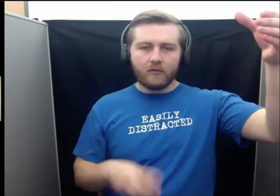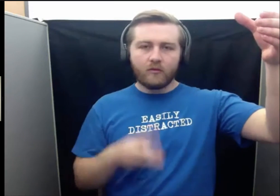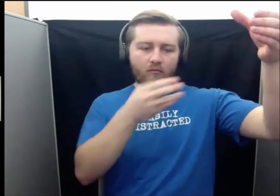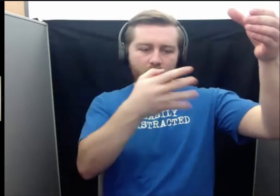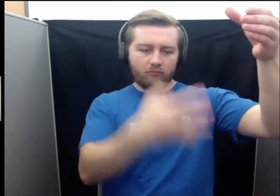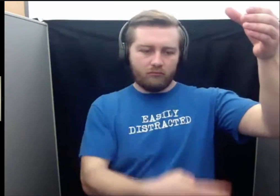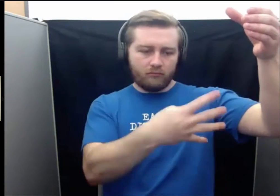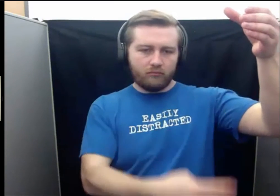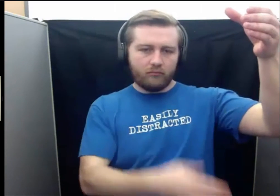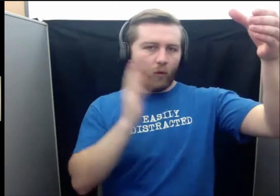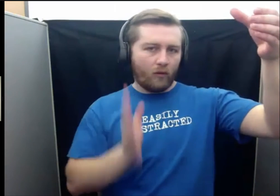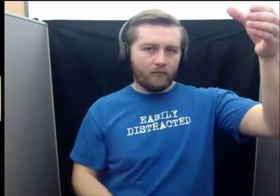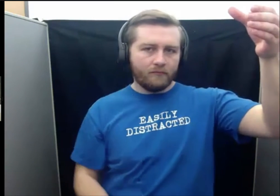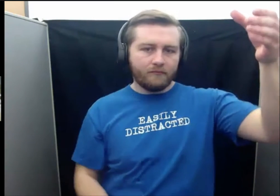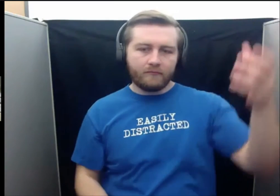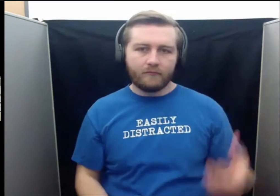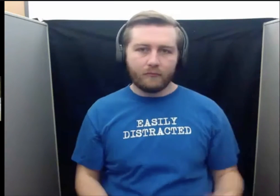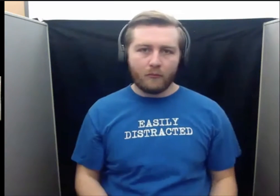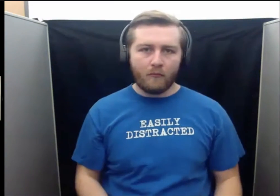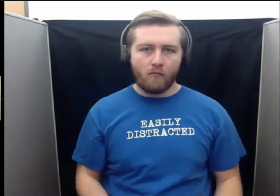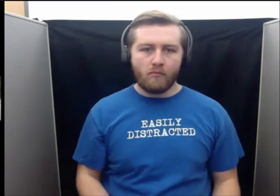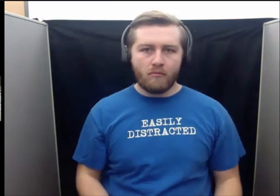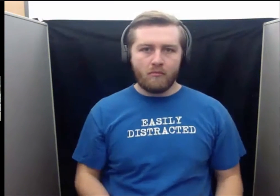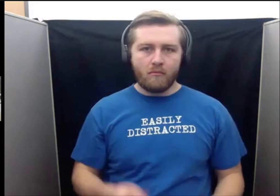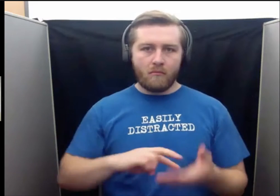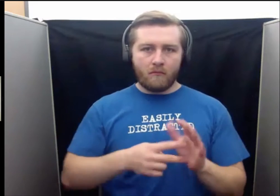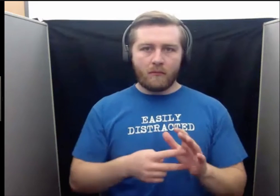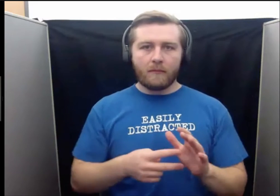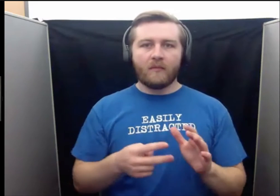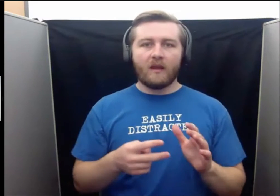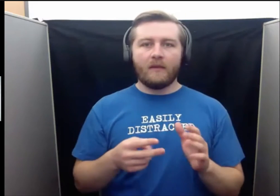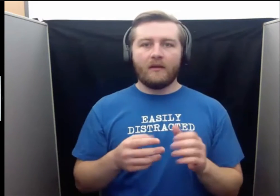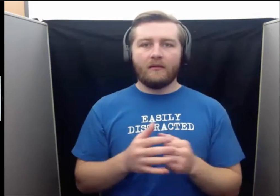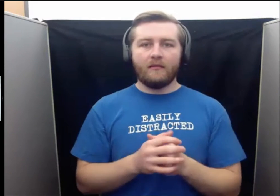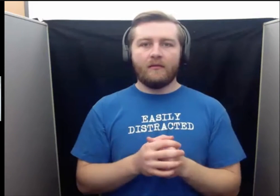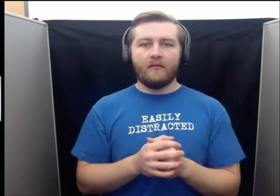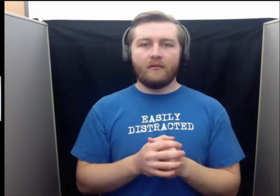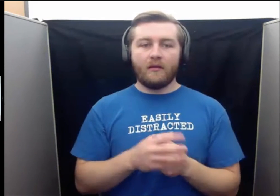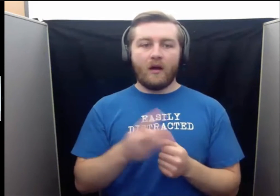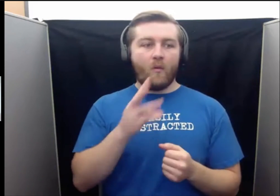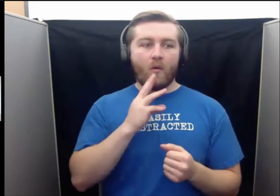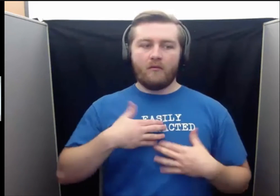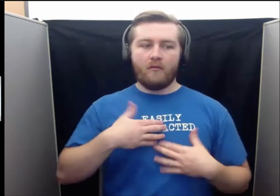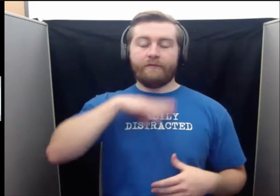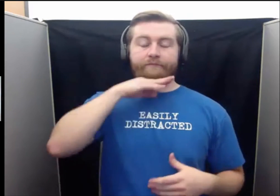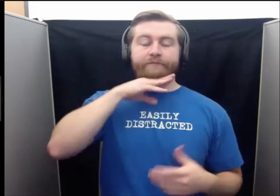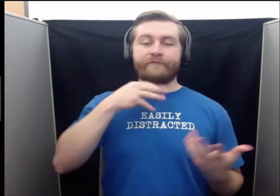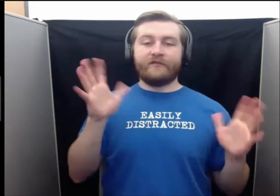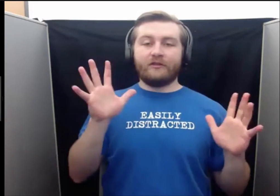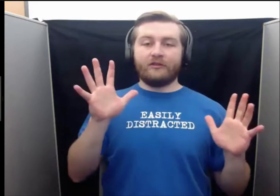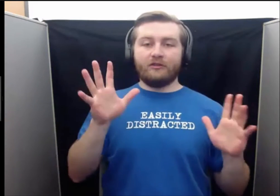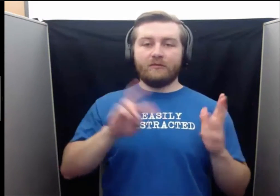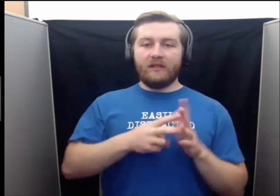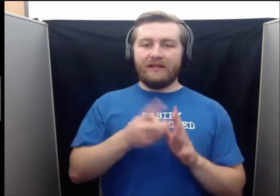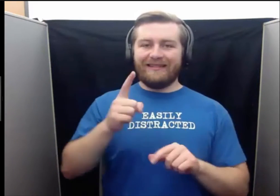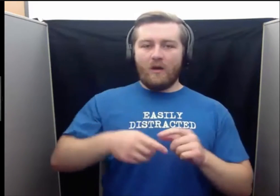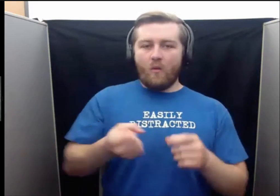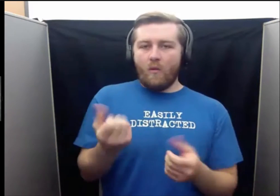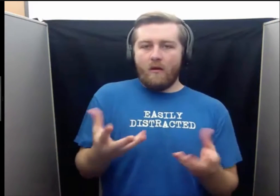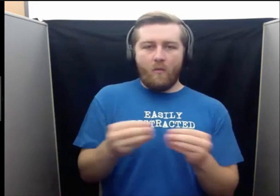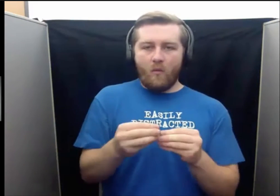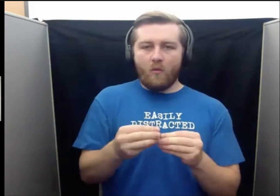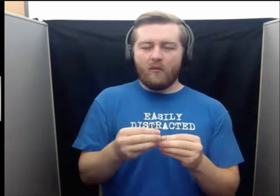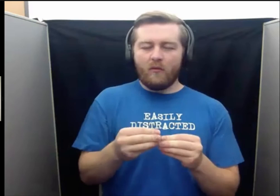So it's only holding a certain amount of water, and eventually it's going to start giving some of that off. Other things you can describe as being